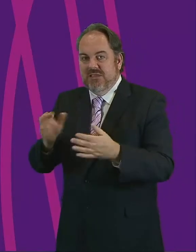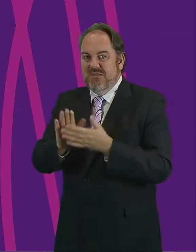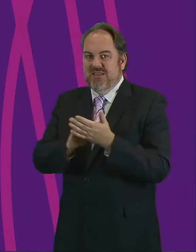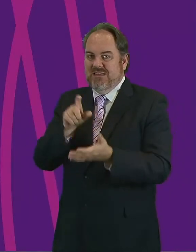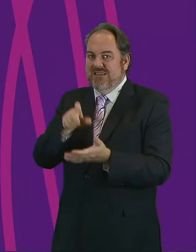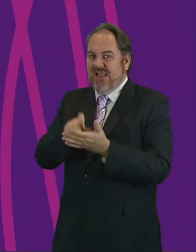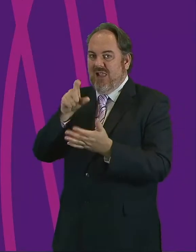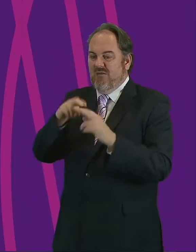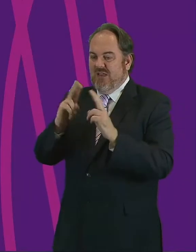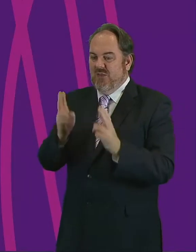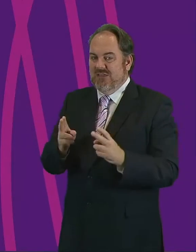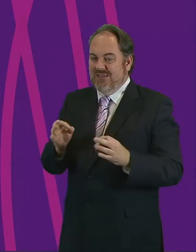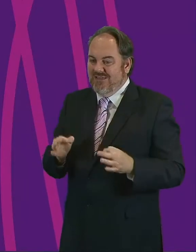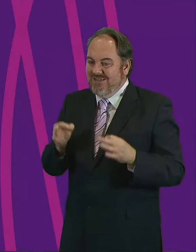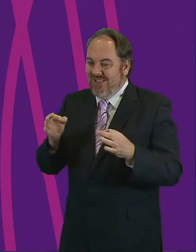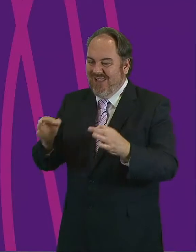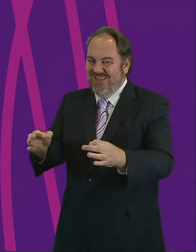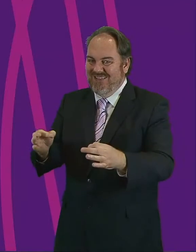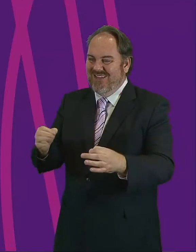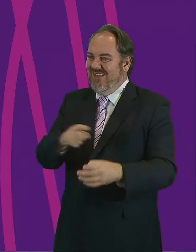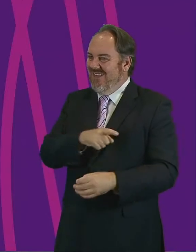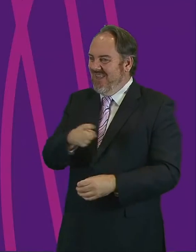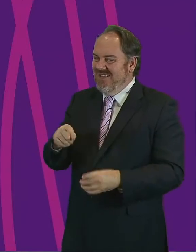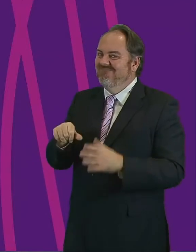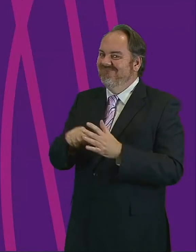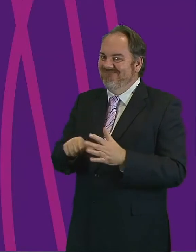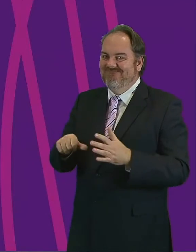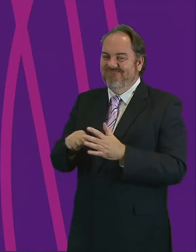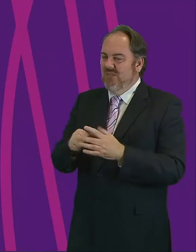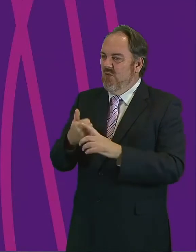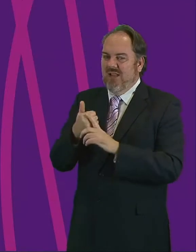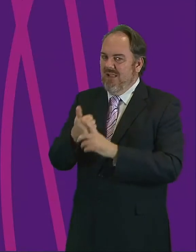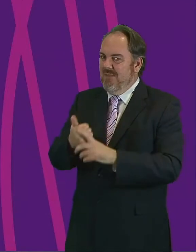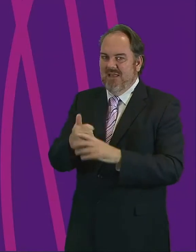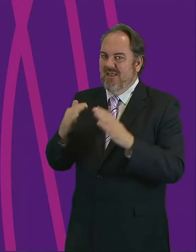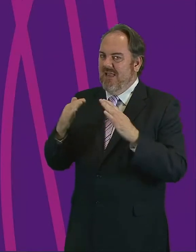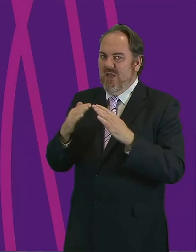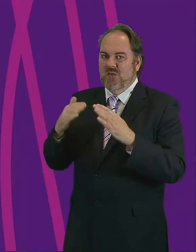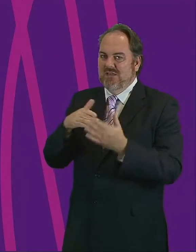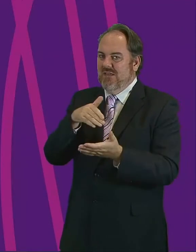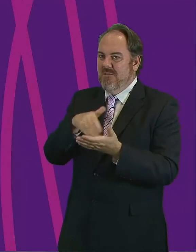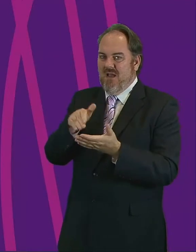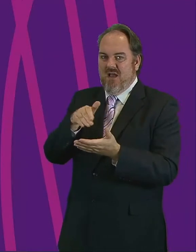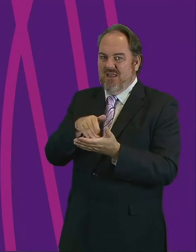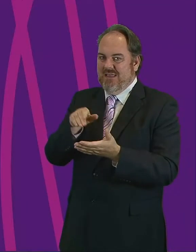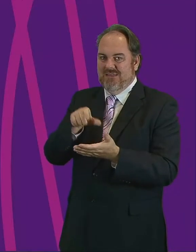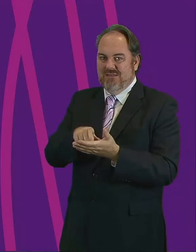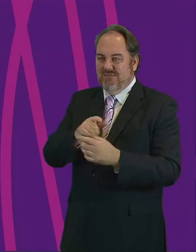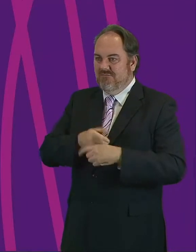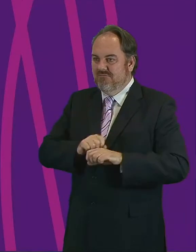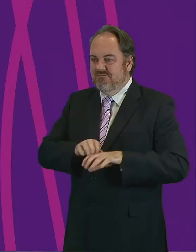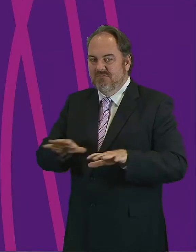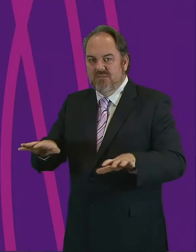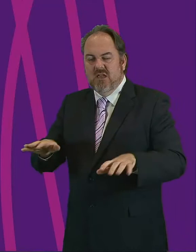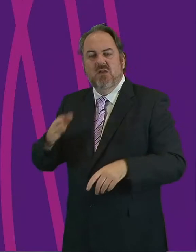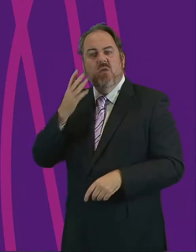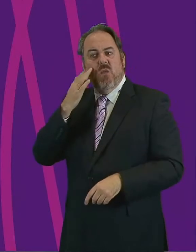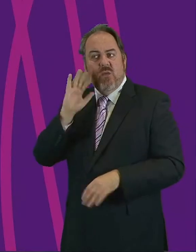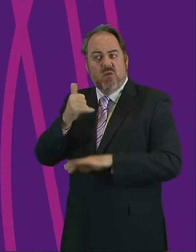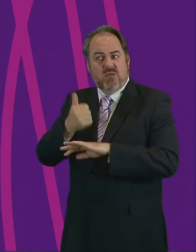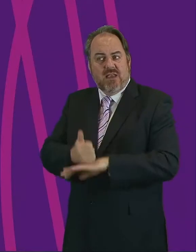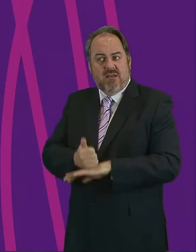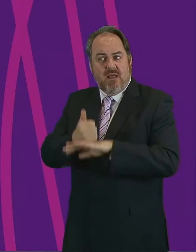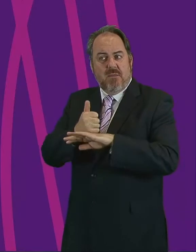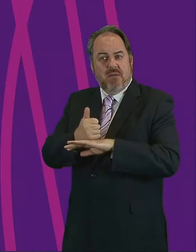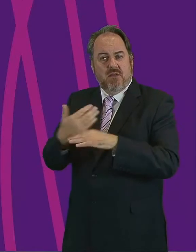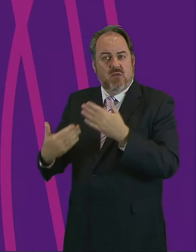and purchases, and that is unhelpful to the housing market. So can she tell us how quickly she will move to put legislation in place?